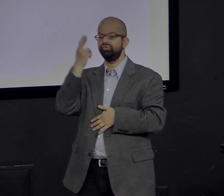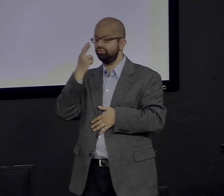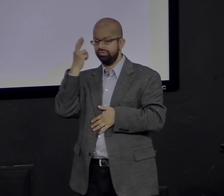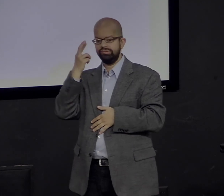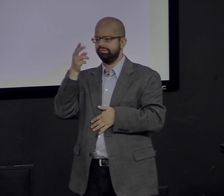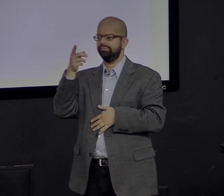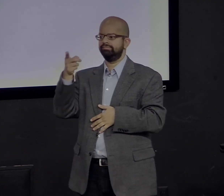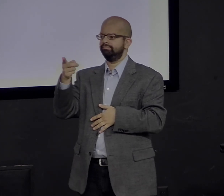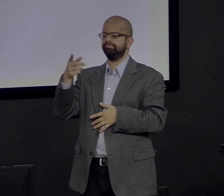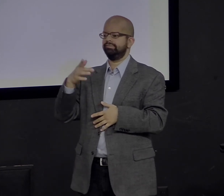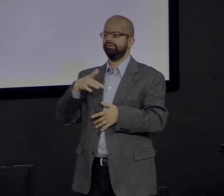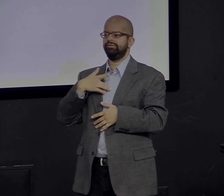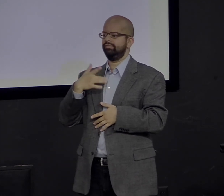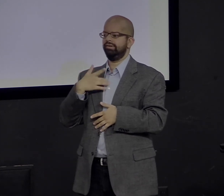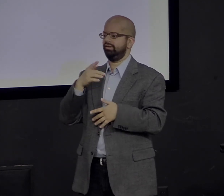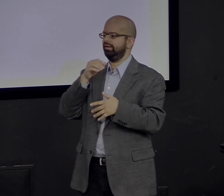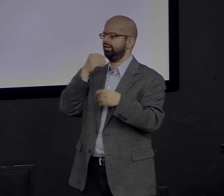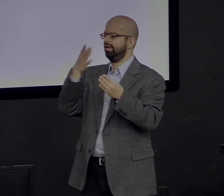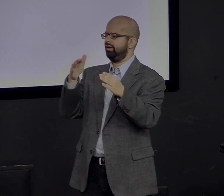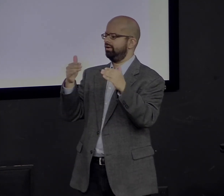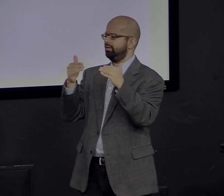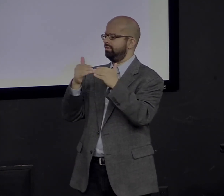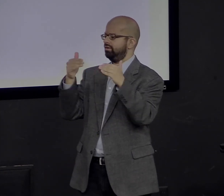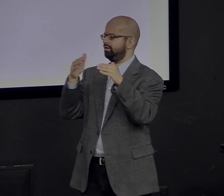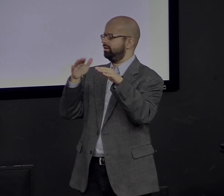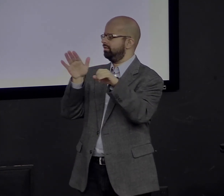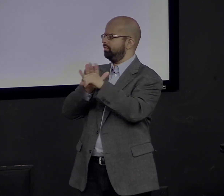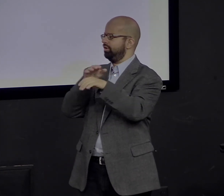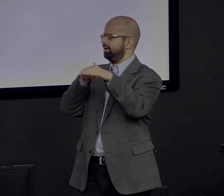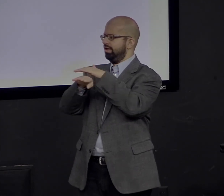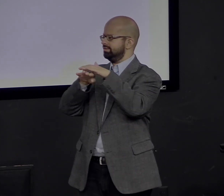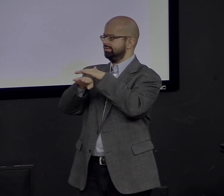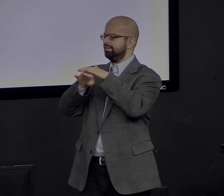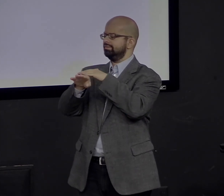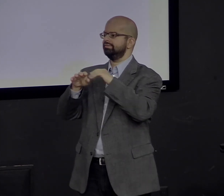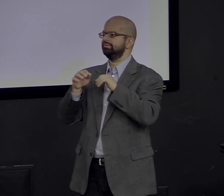as they don't recommend it as a language for